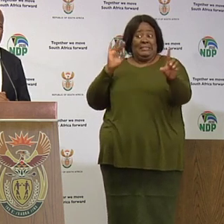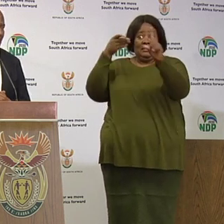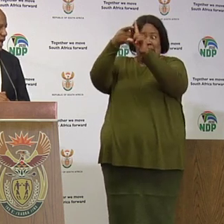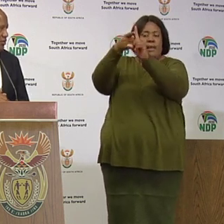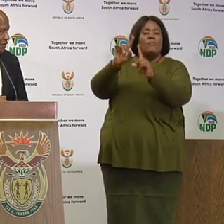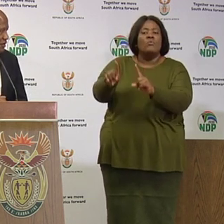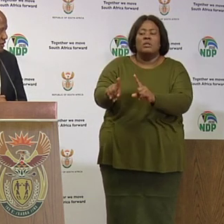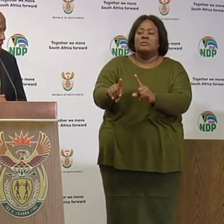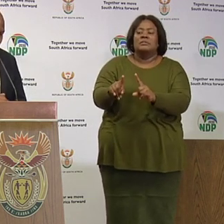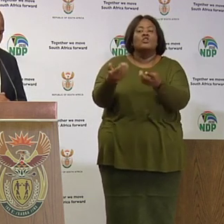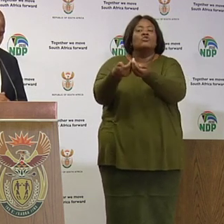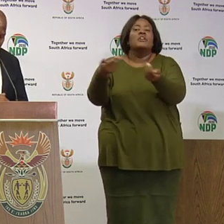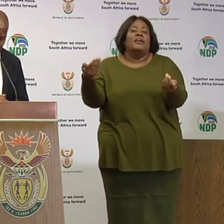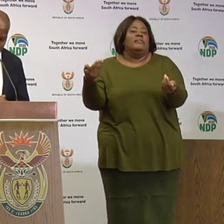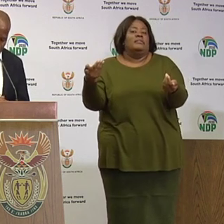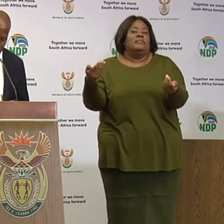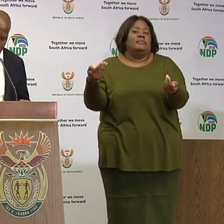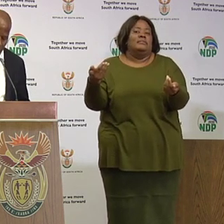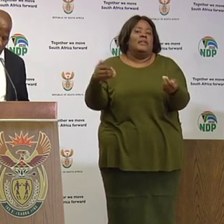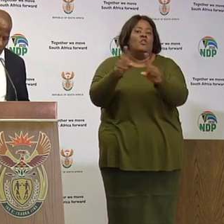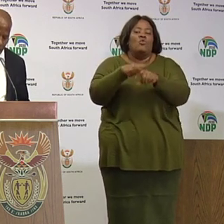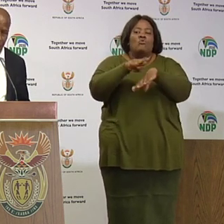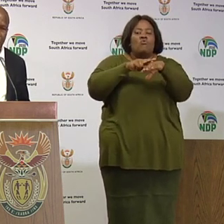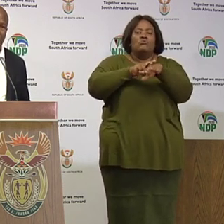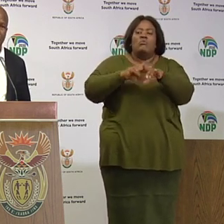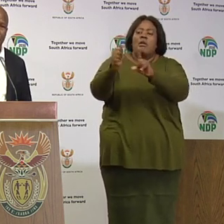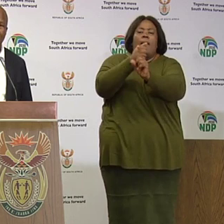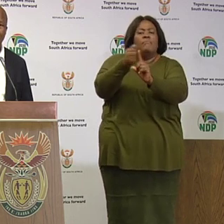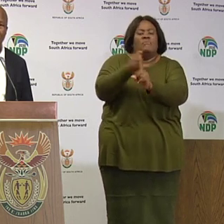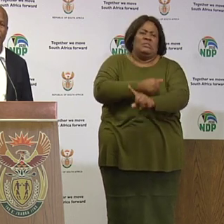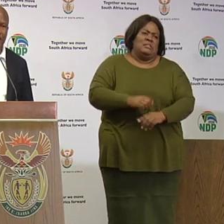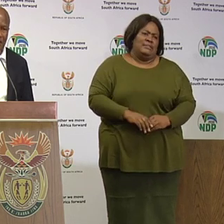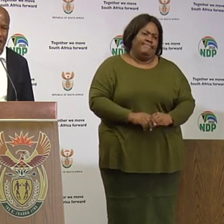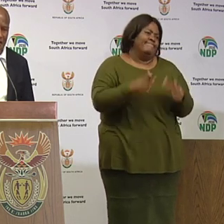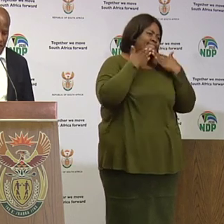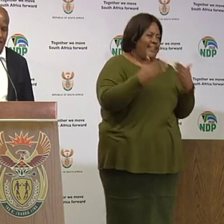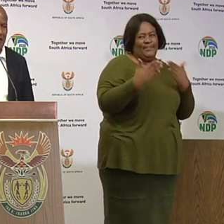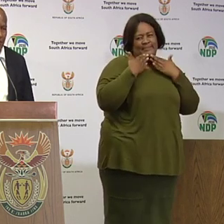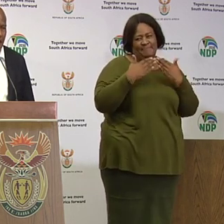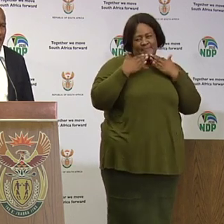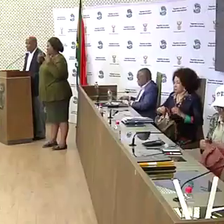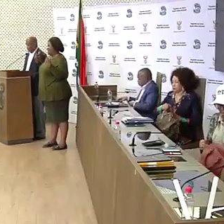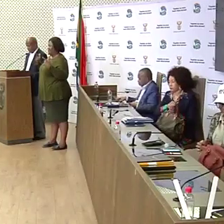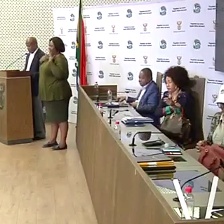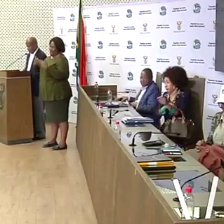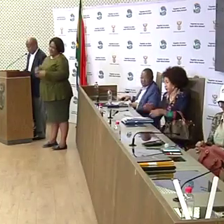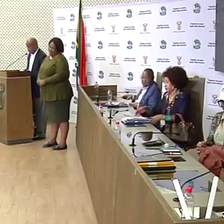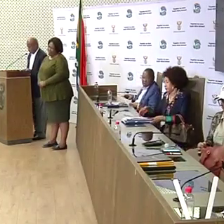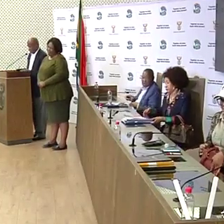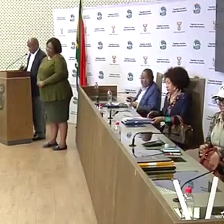and racially abuse. Thank you, and thank you very much. Siyabulela.